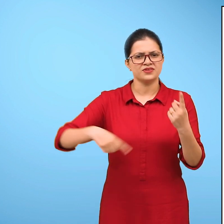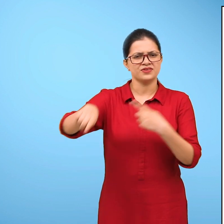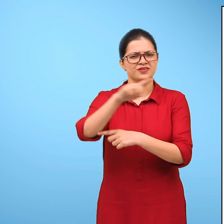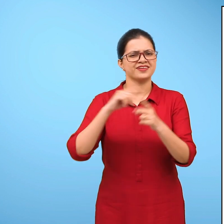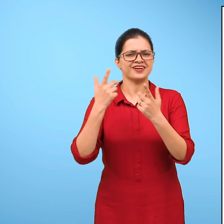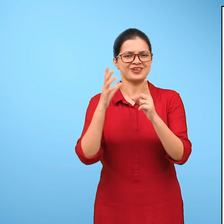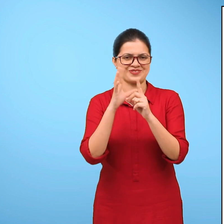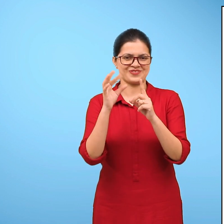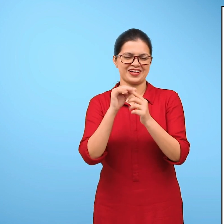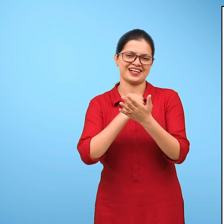Try these movements.